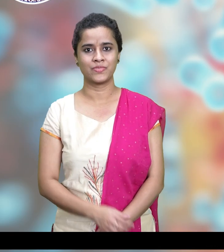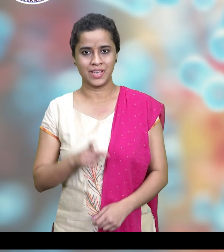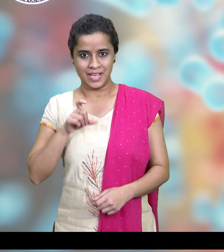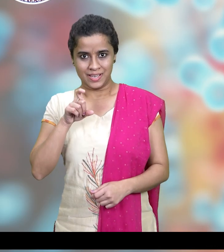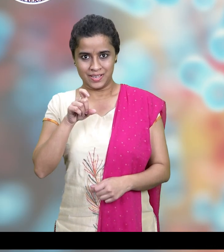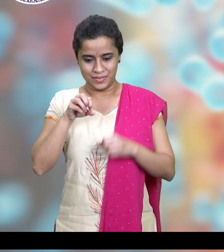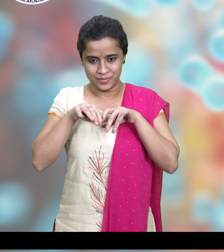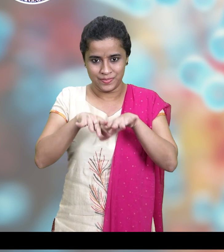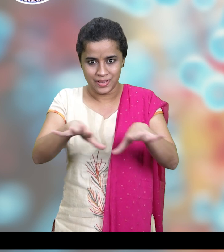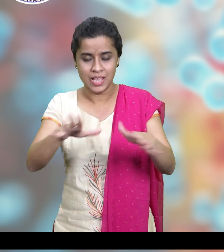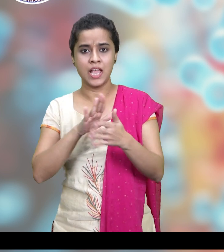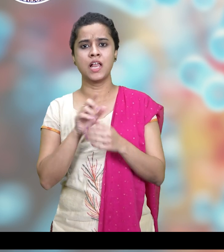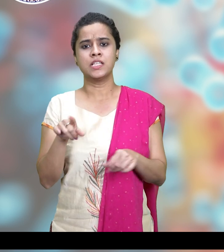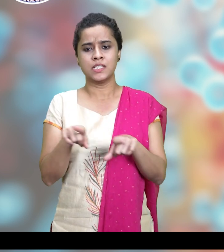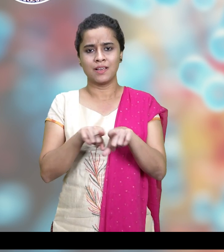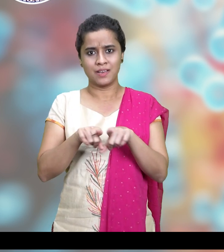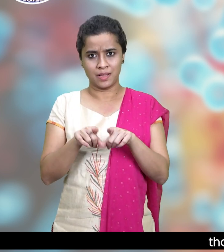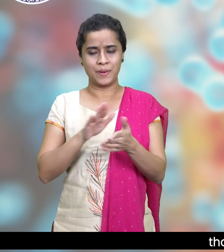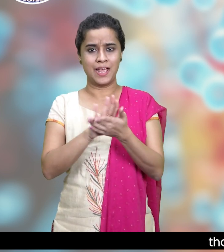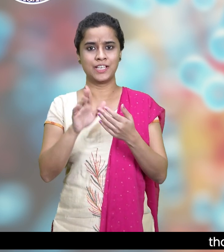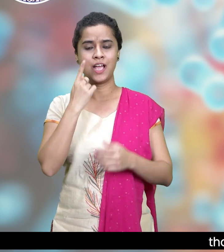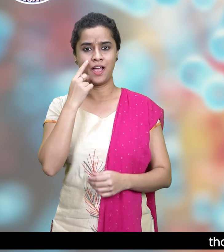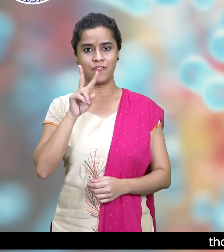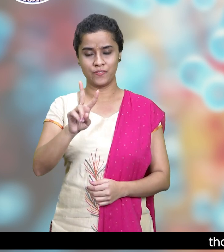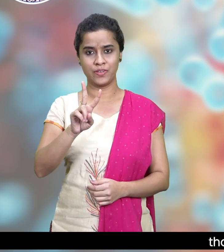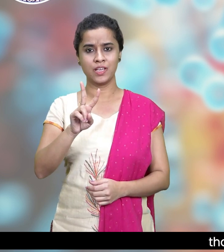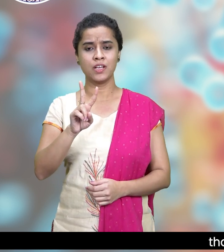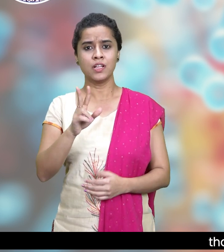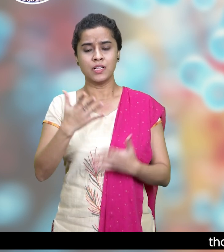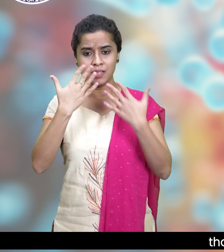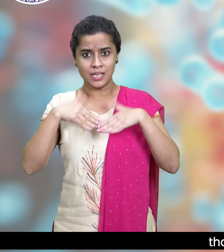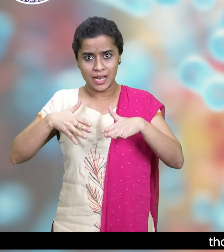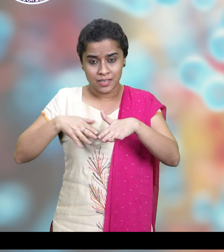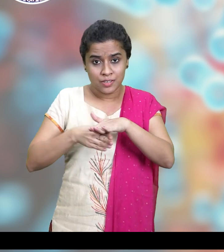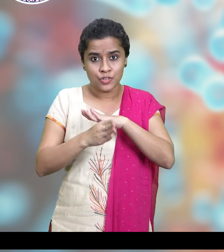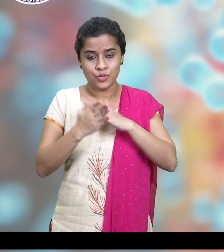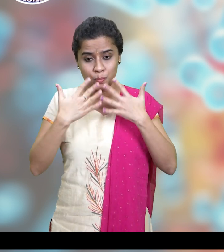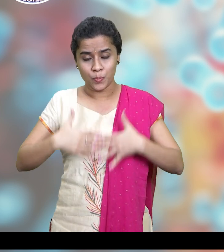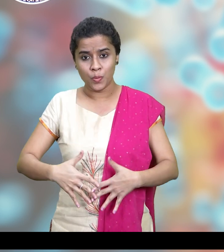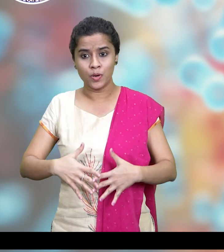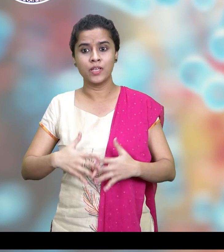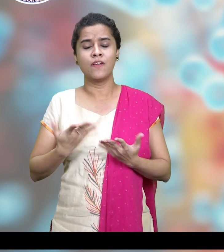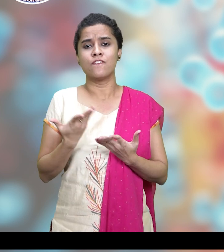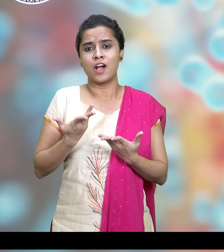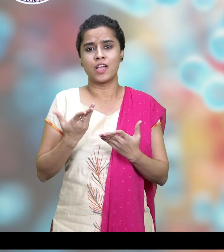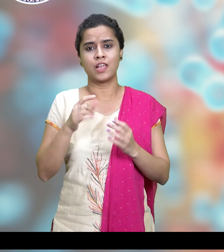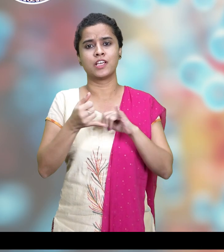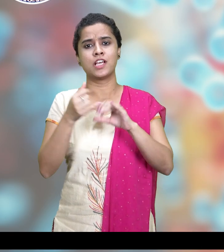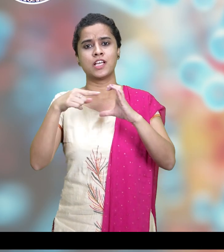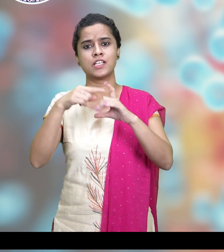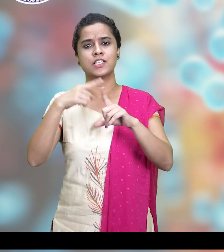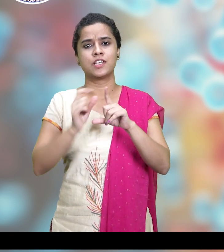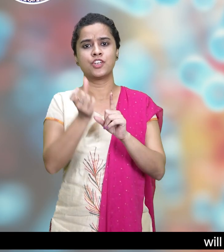An infection like HIV that comes into the body via sexual